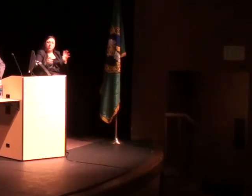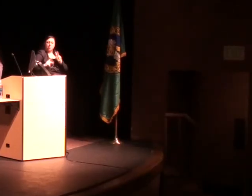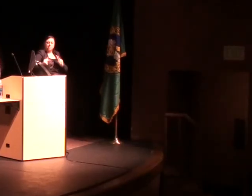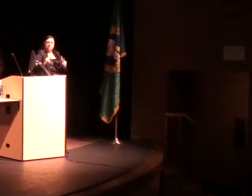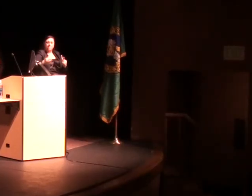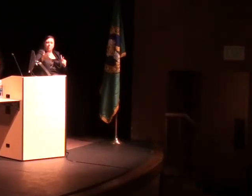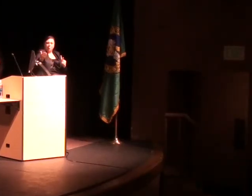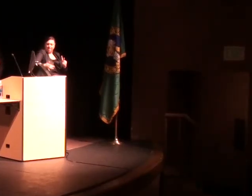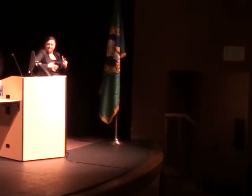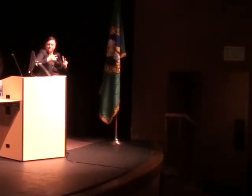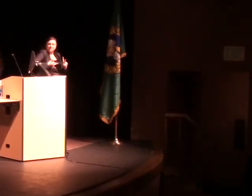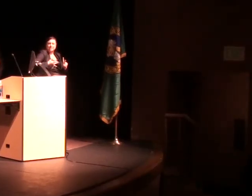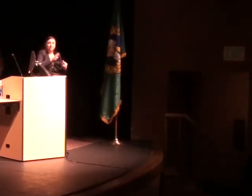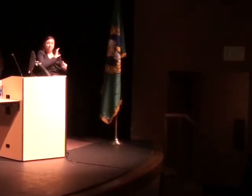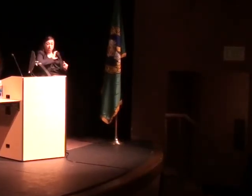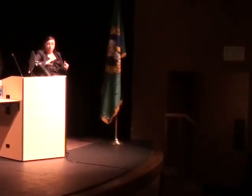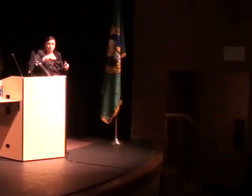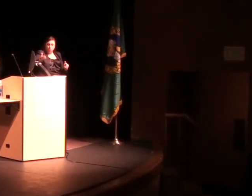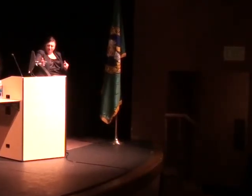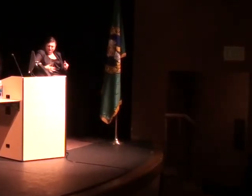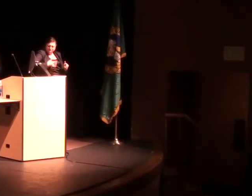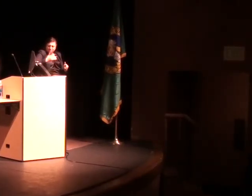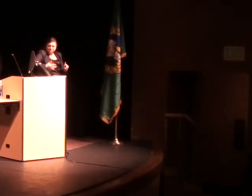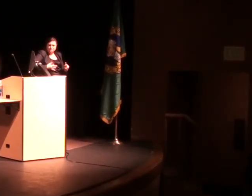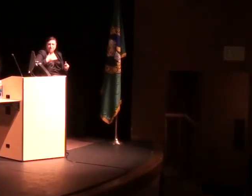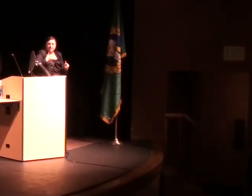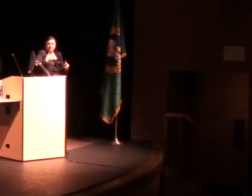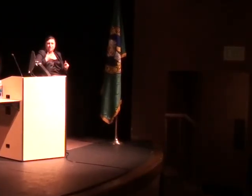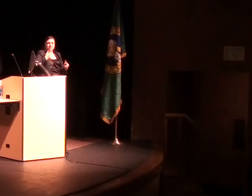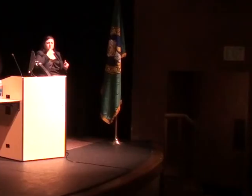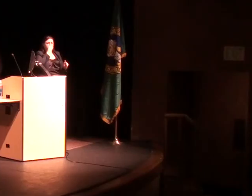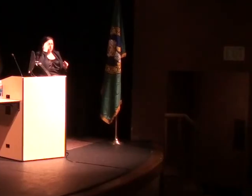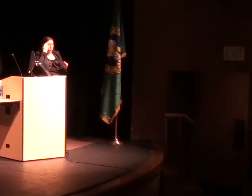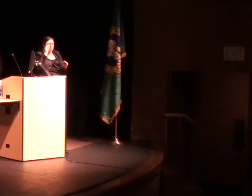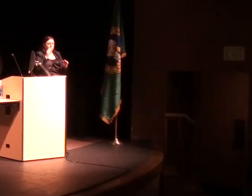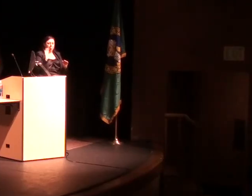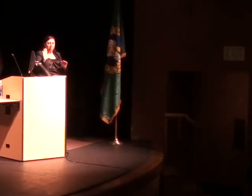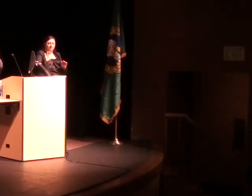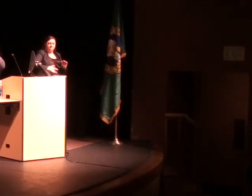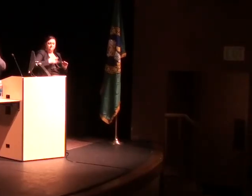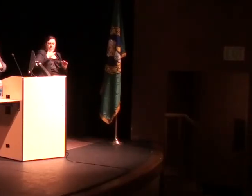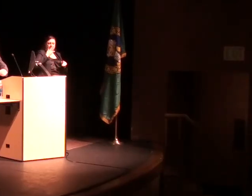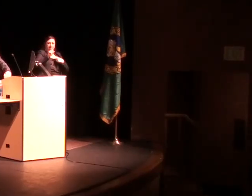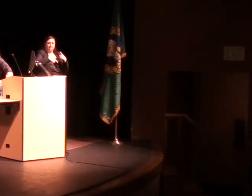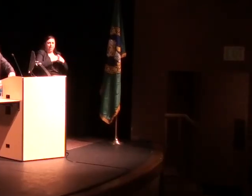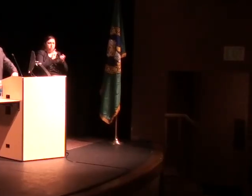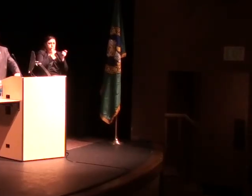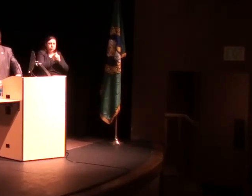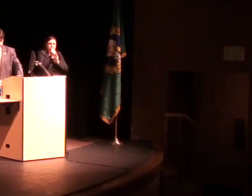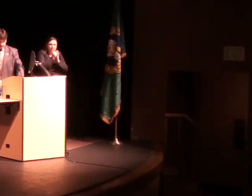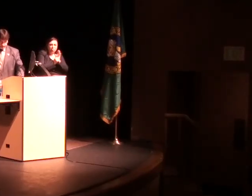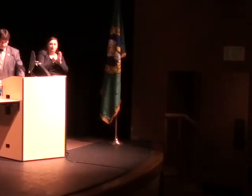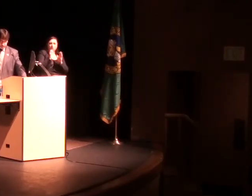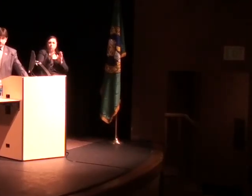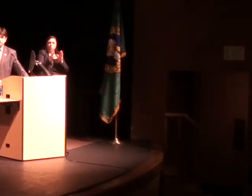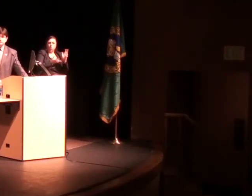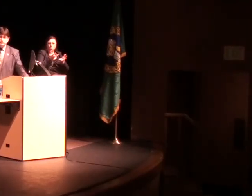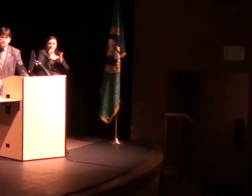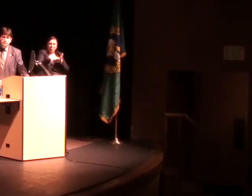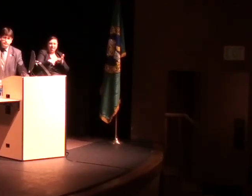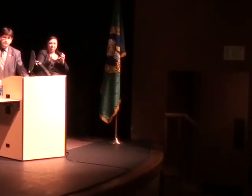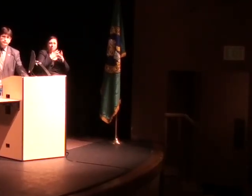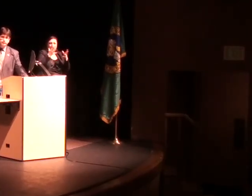Congress actually amending some of these laws and the embargo against Cuba? You know, there's a lot of behind